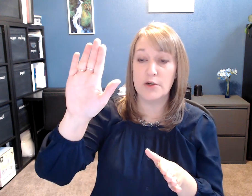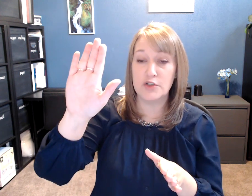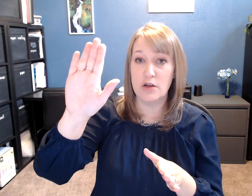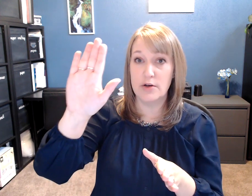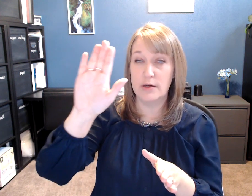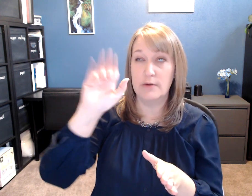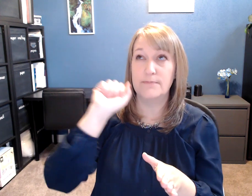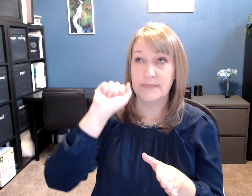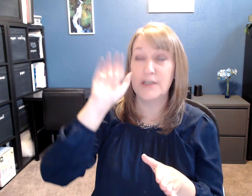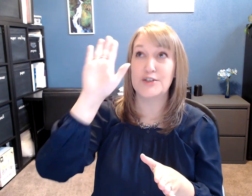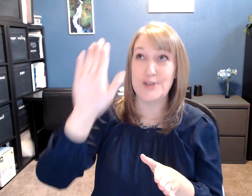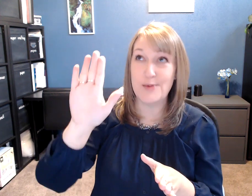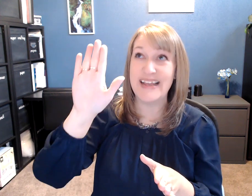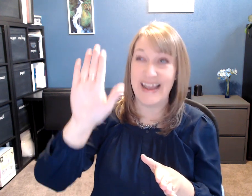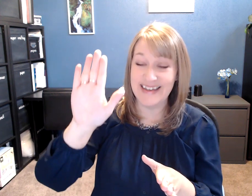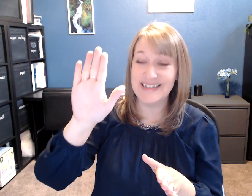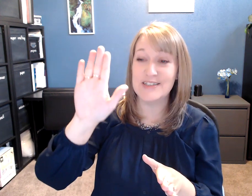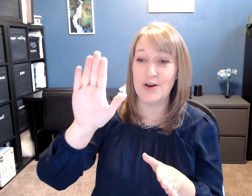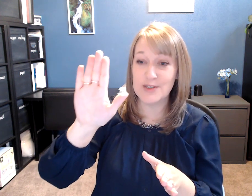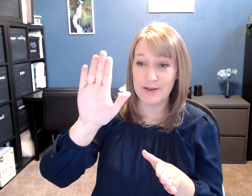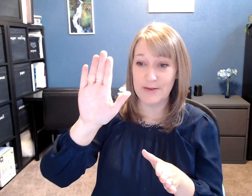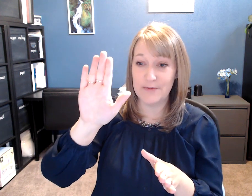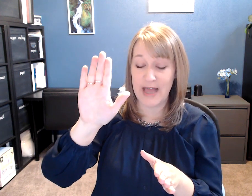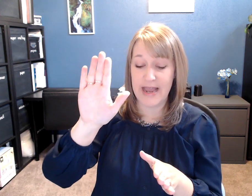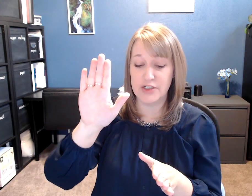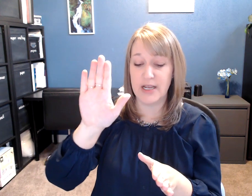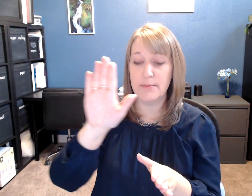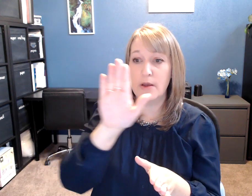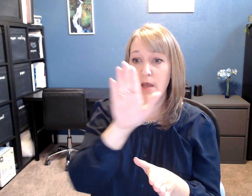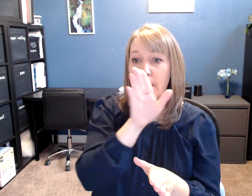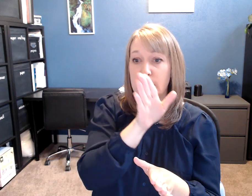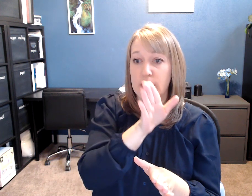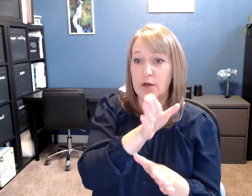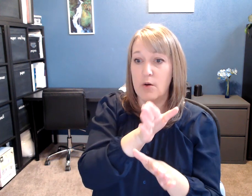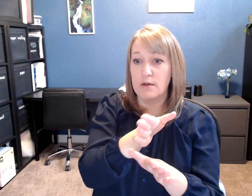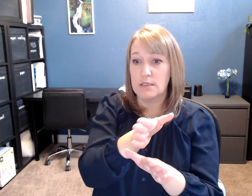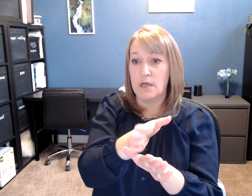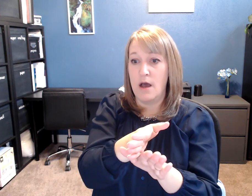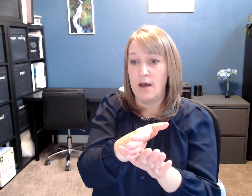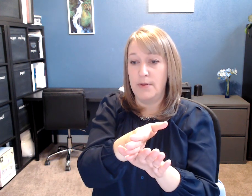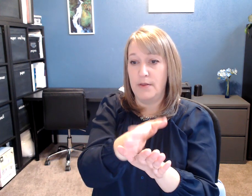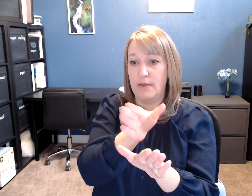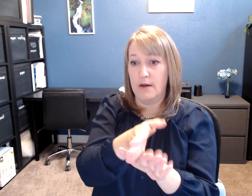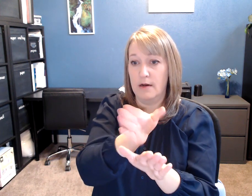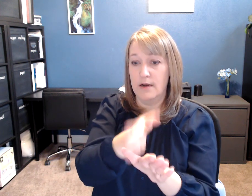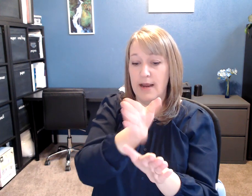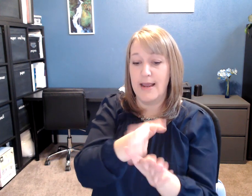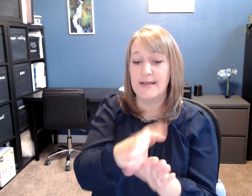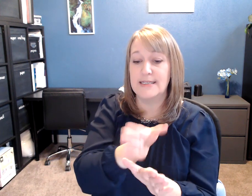your dominant hand to also be a flat hand shape. And you're going to go on top there